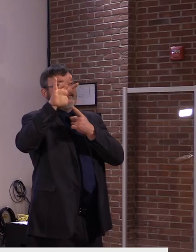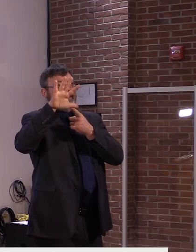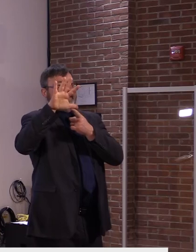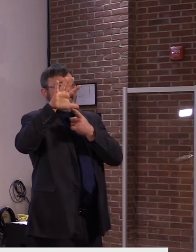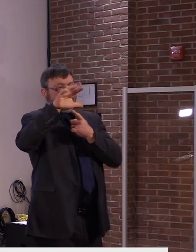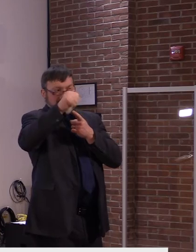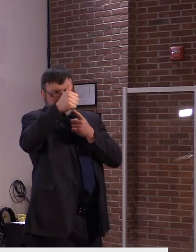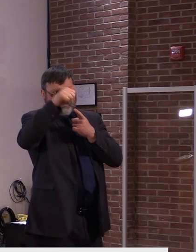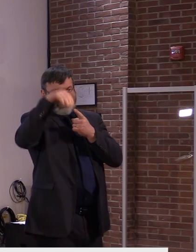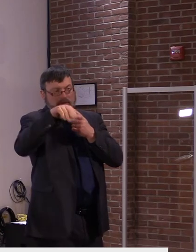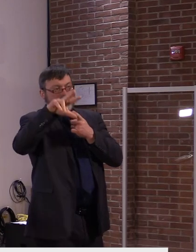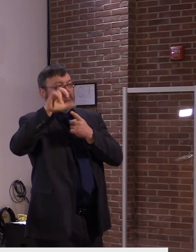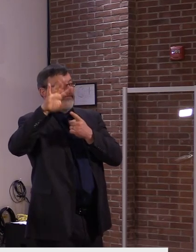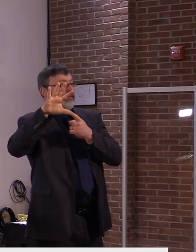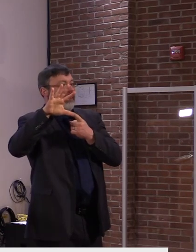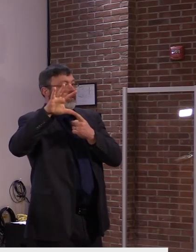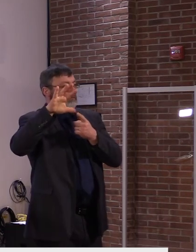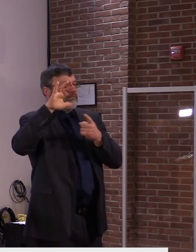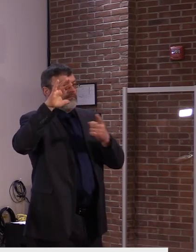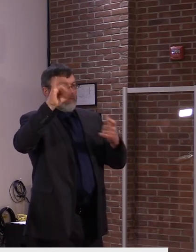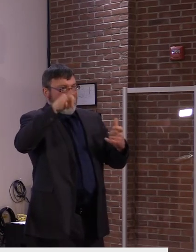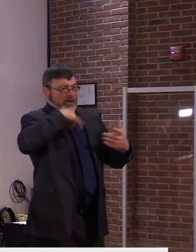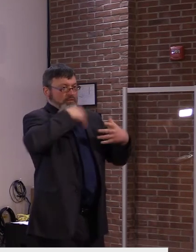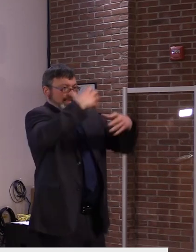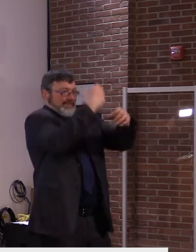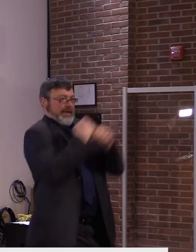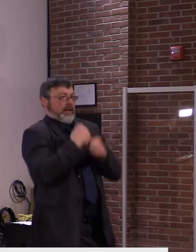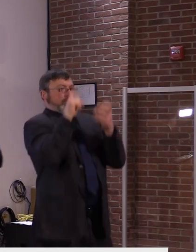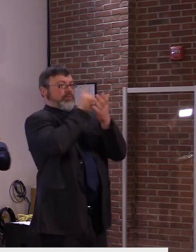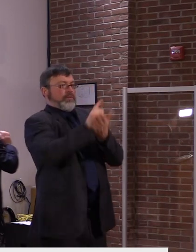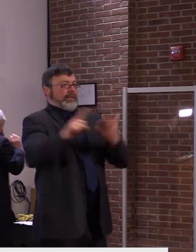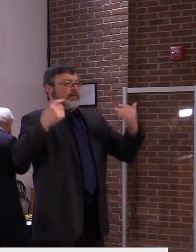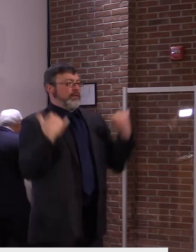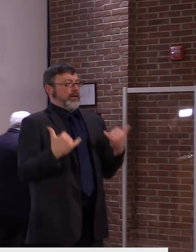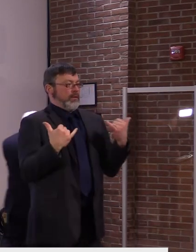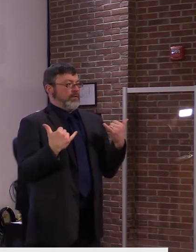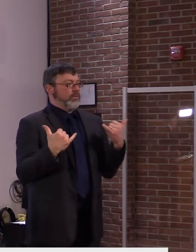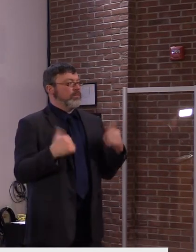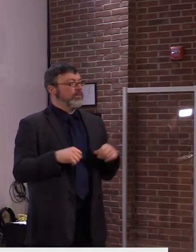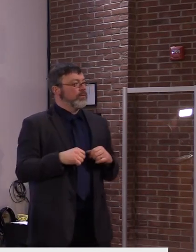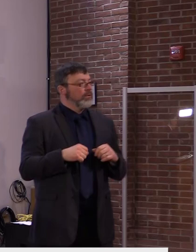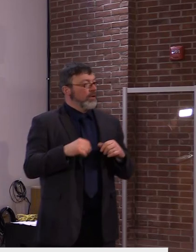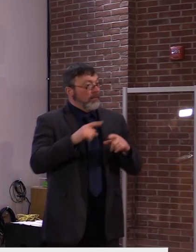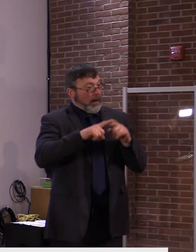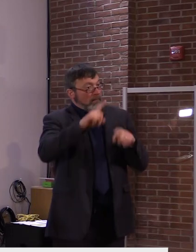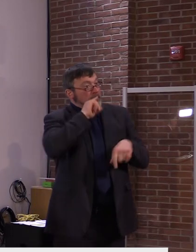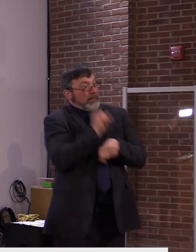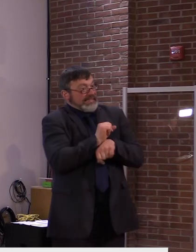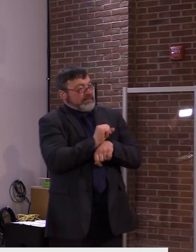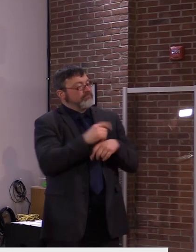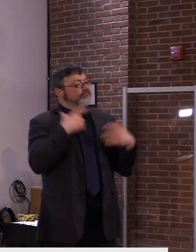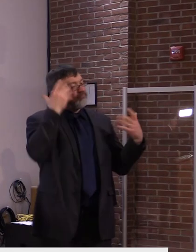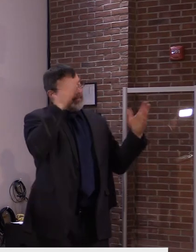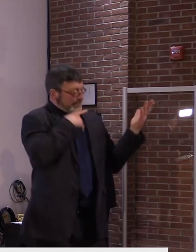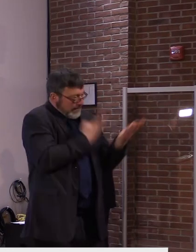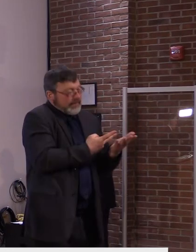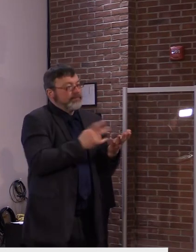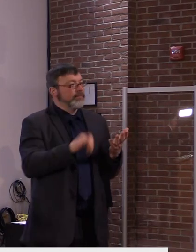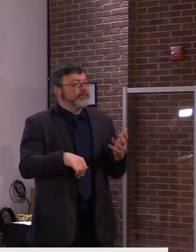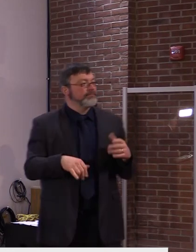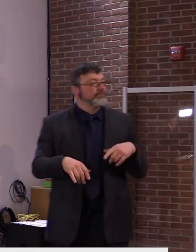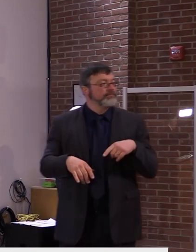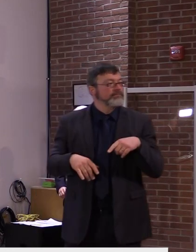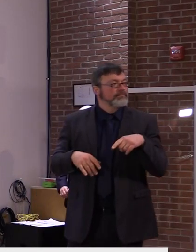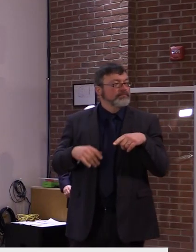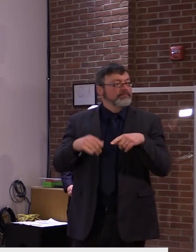Andrew, Caledonian Record. Yes, thank you. Good afternoon. have a question here from a fourth grader